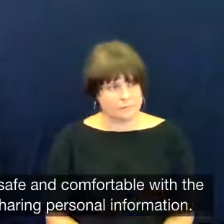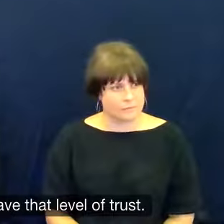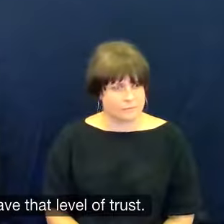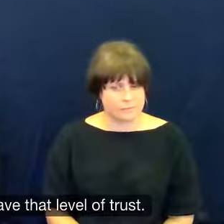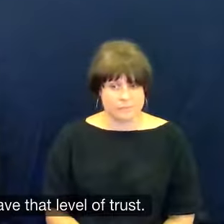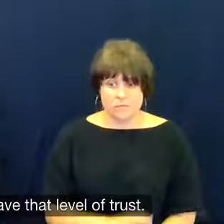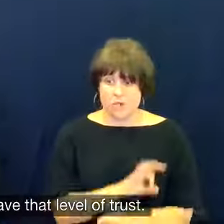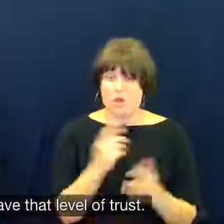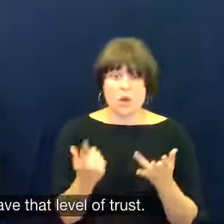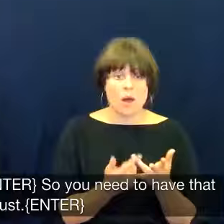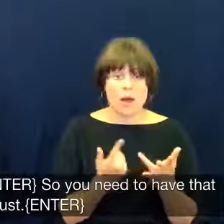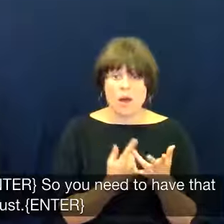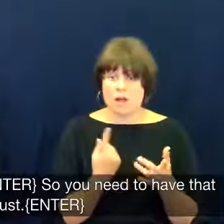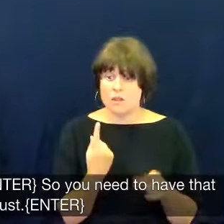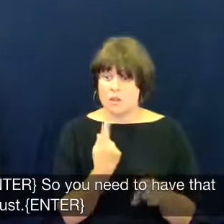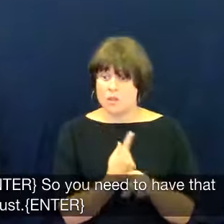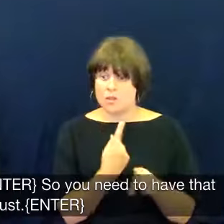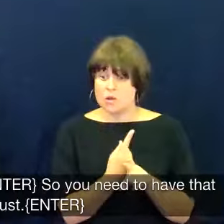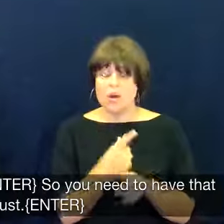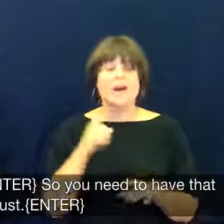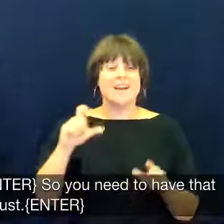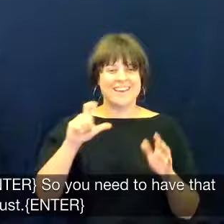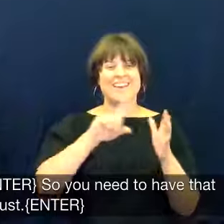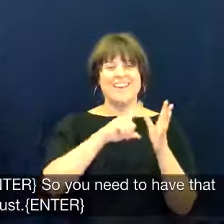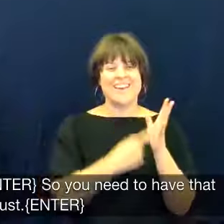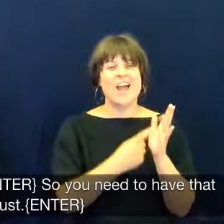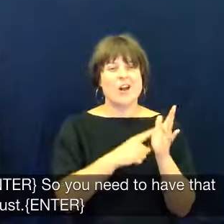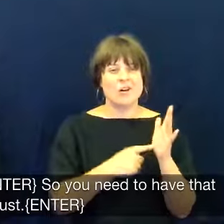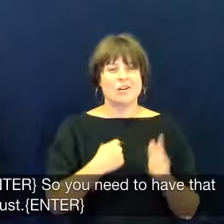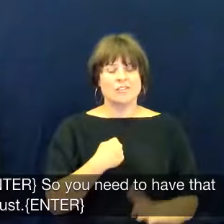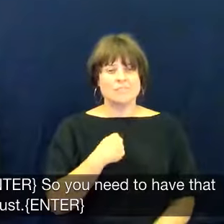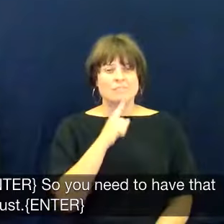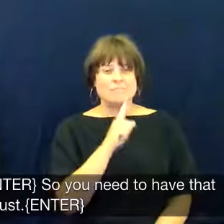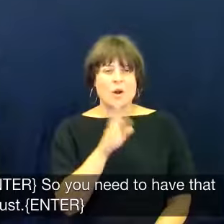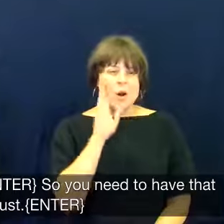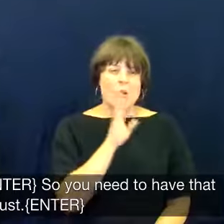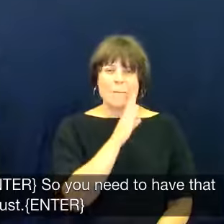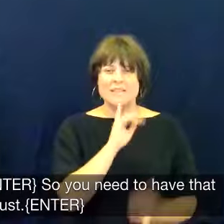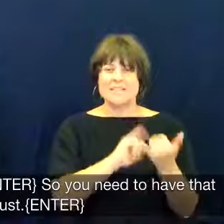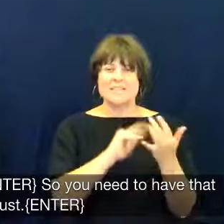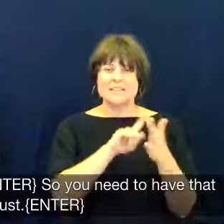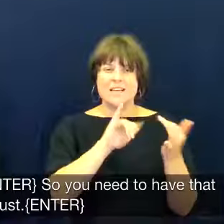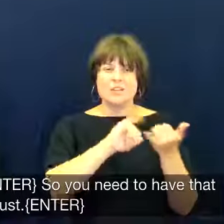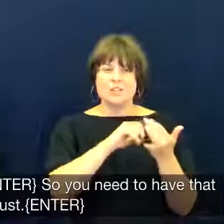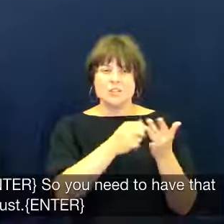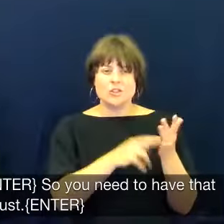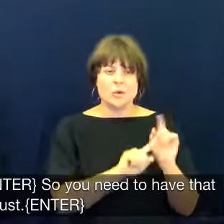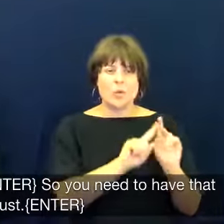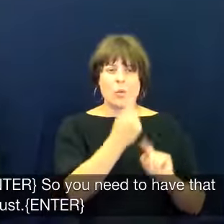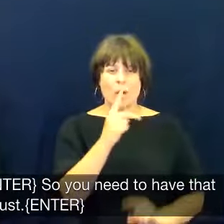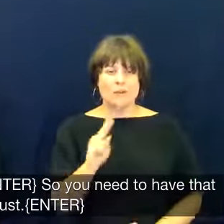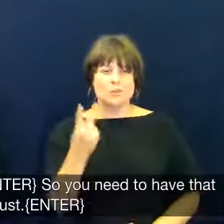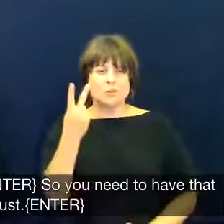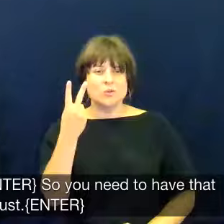No other comments? Carol Brown says, I missed out on sessions 1 and 2 last time. I am